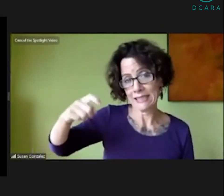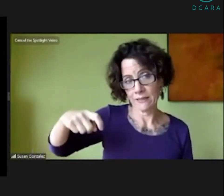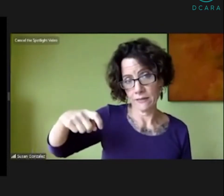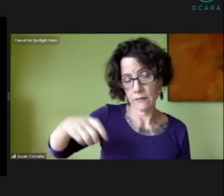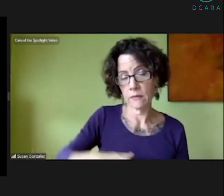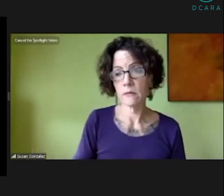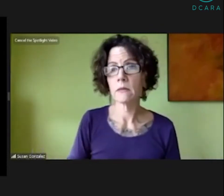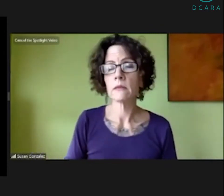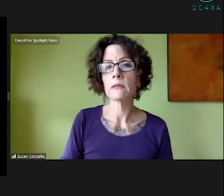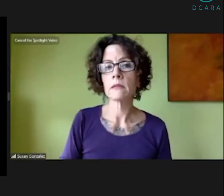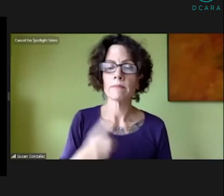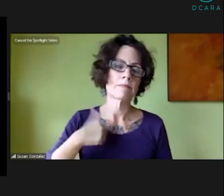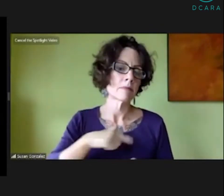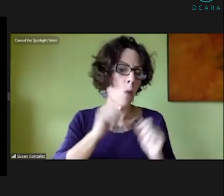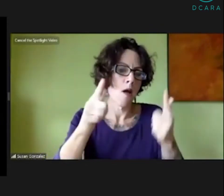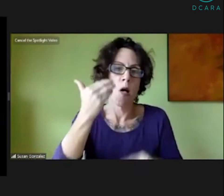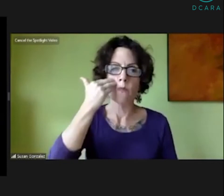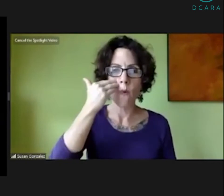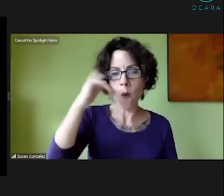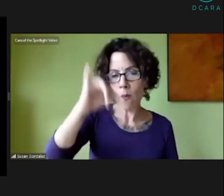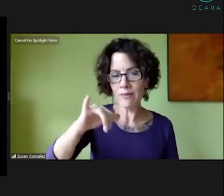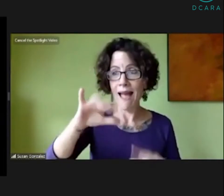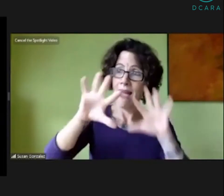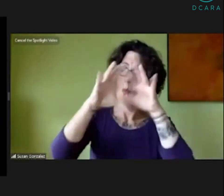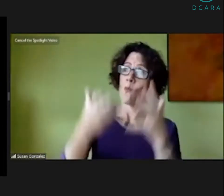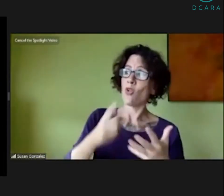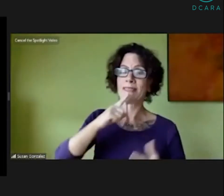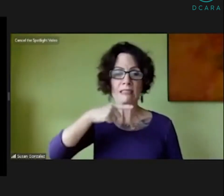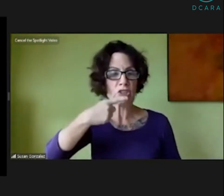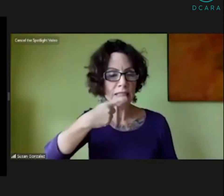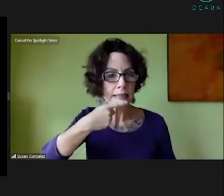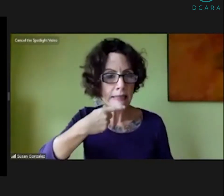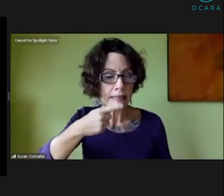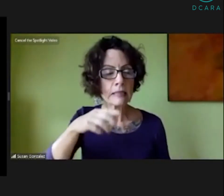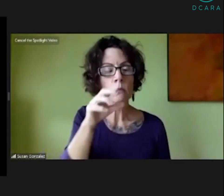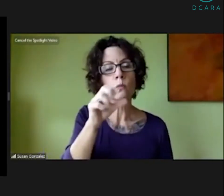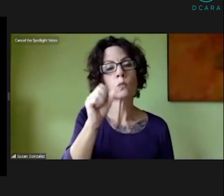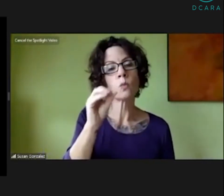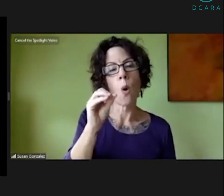A person who can manage a variety of communication needs.